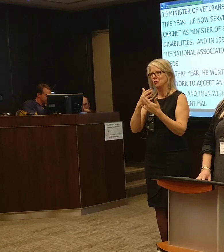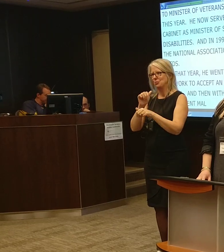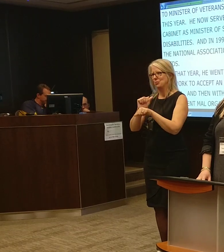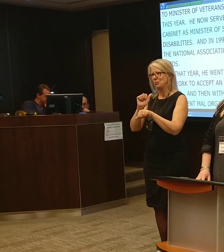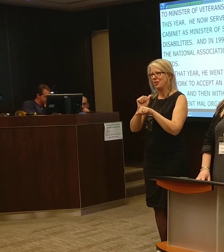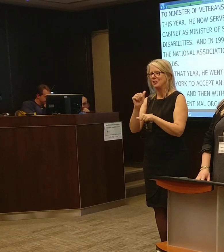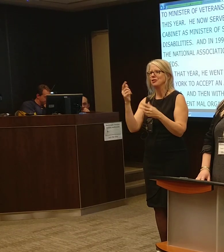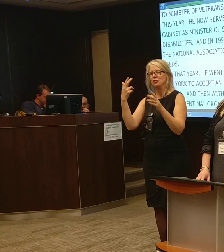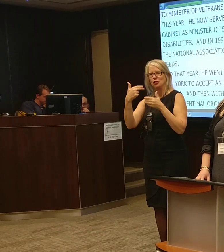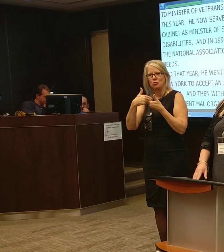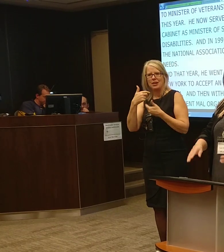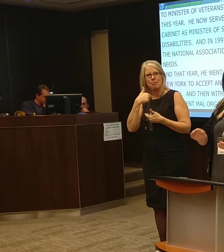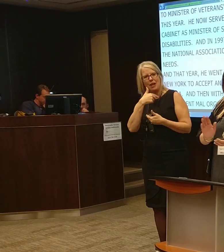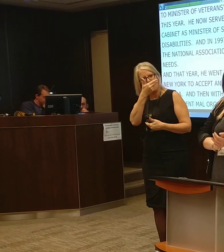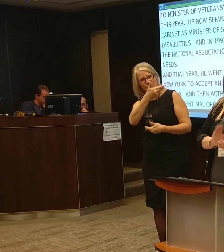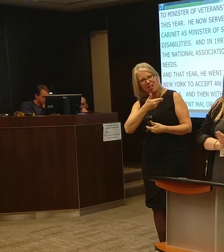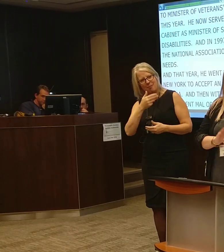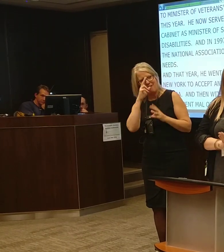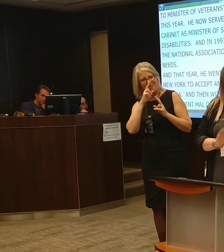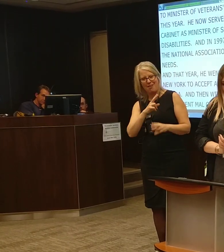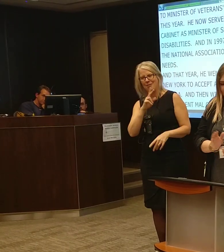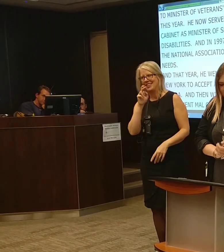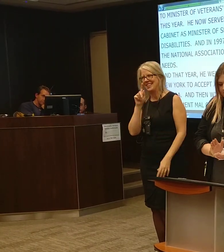in welcoming Honorable Kent Hare.